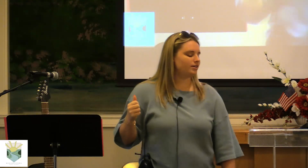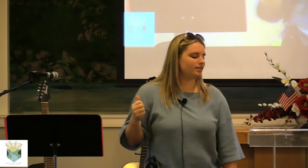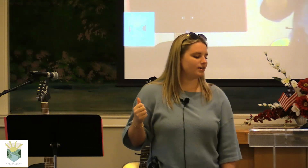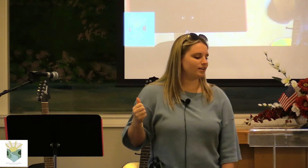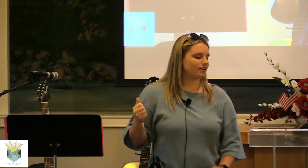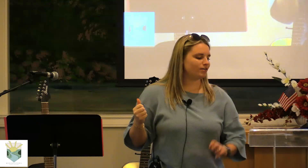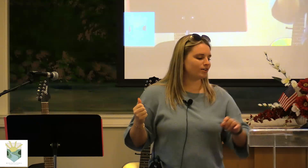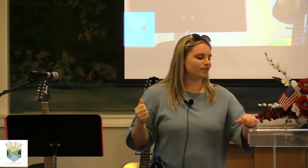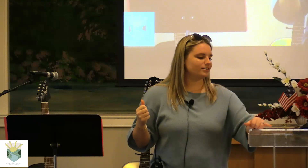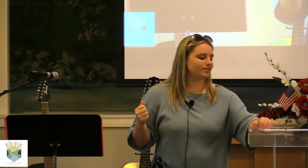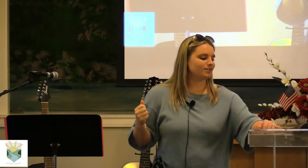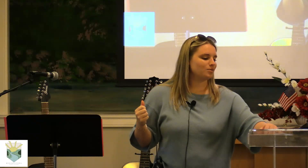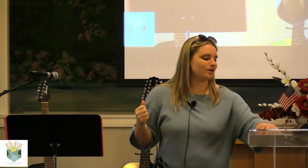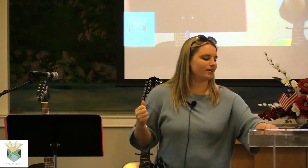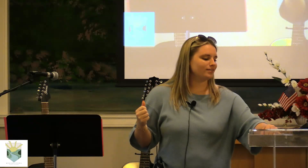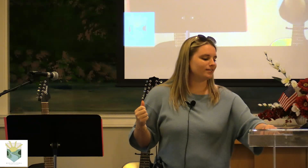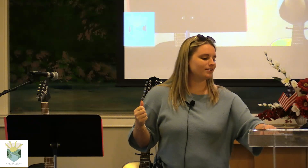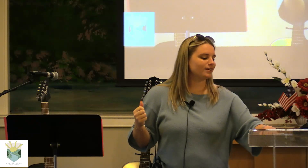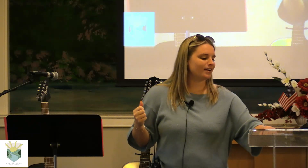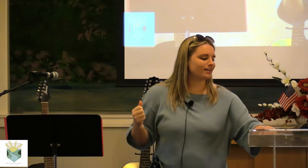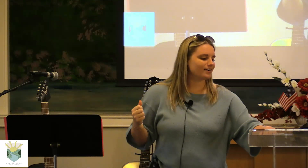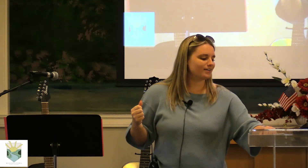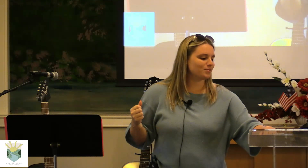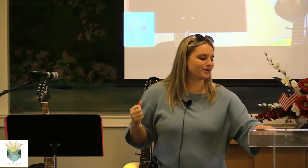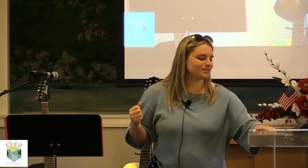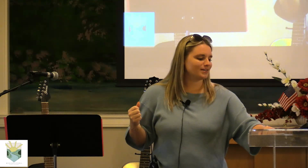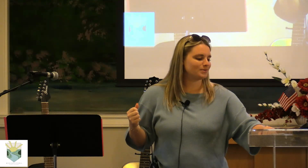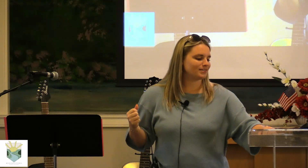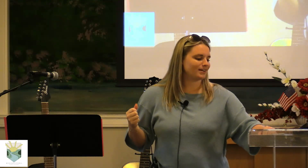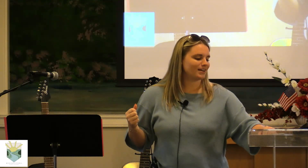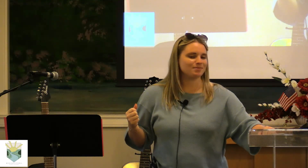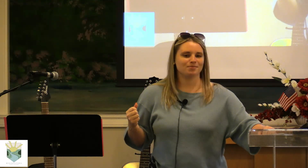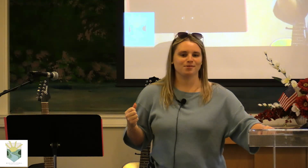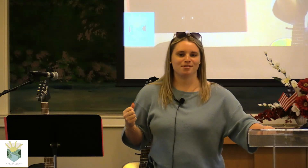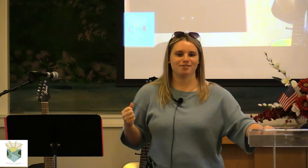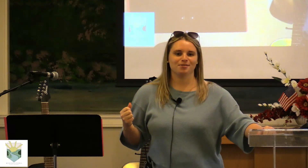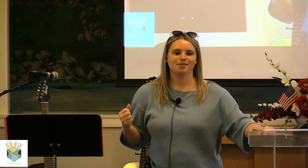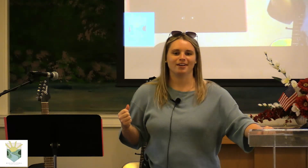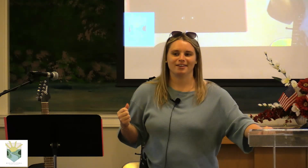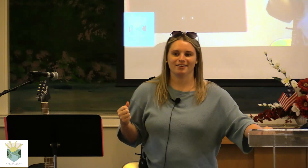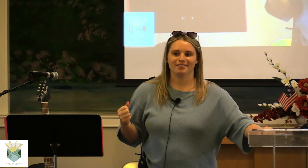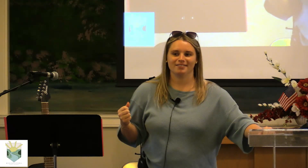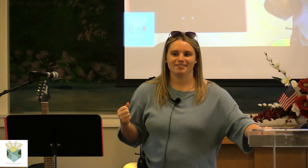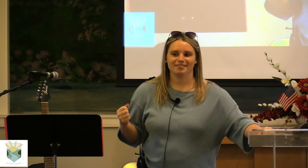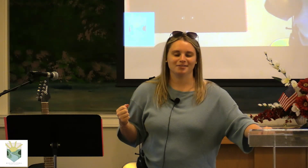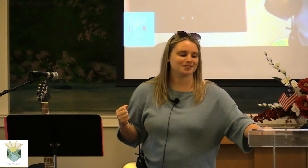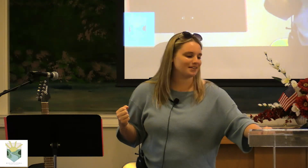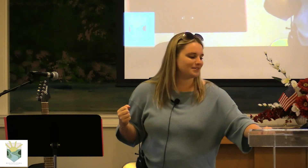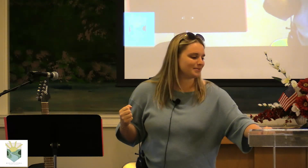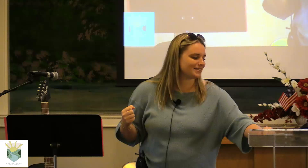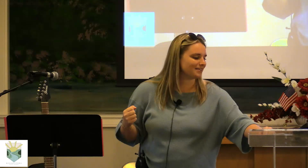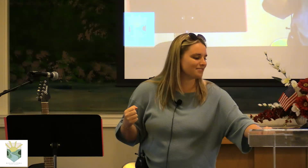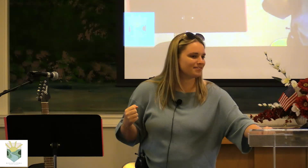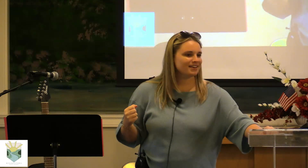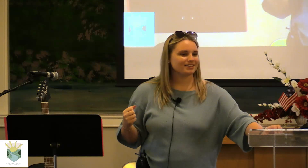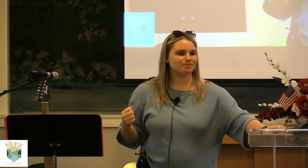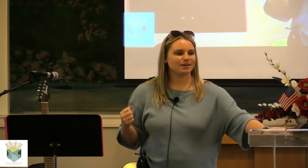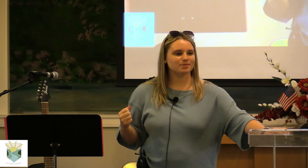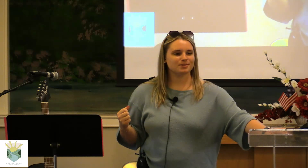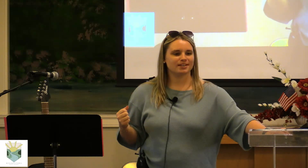then I'll kind of tell y'all my little like weird tips that I came up with to like understand these myself. Sometimes with signs,